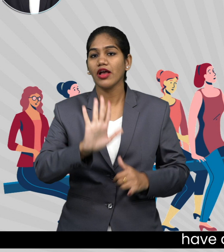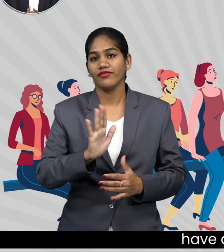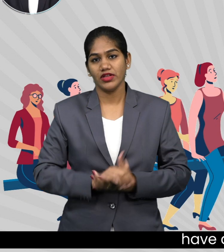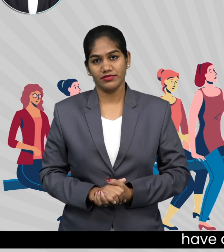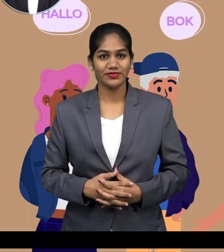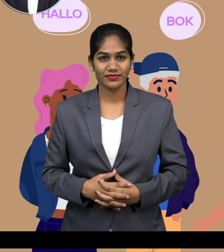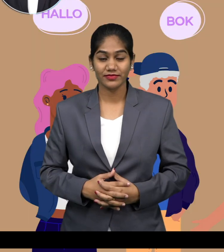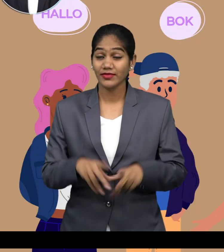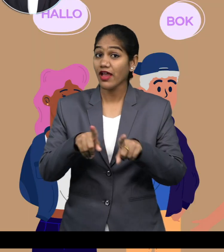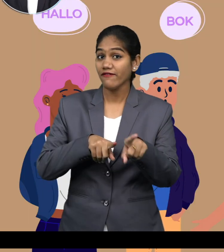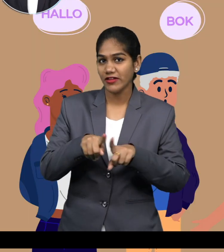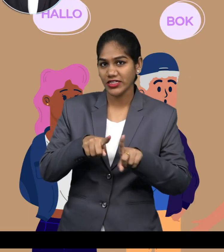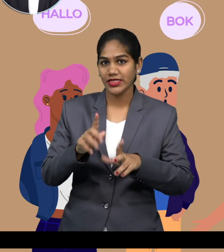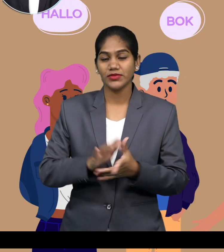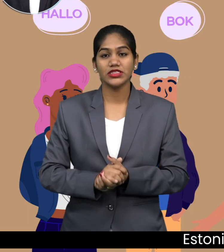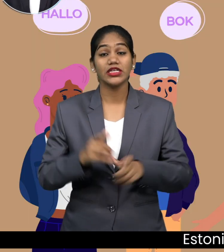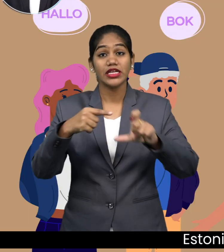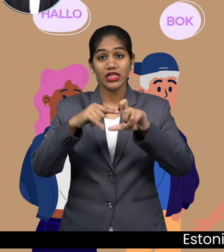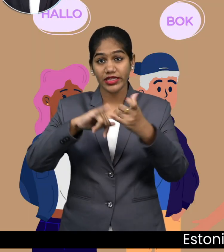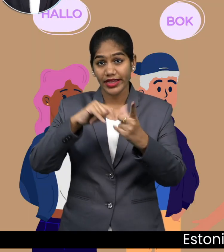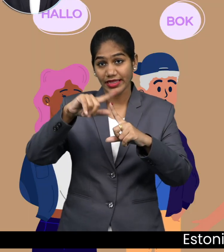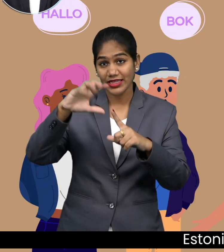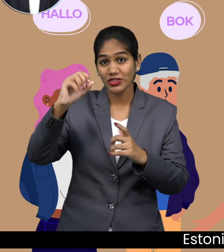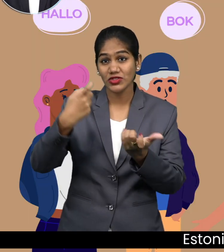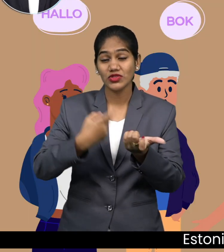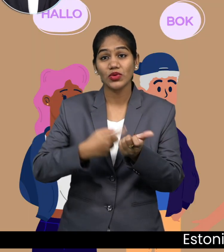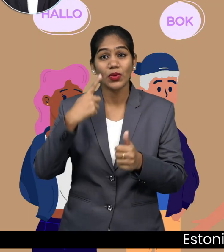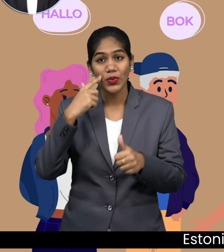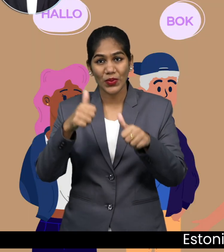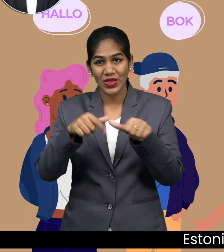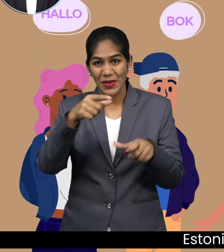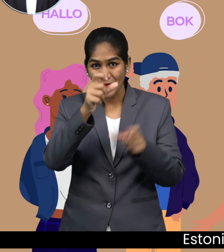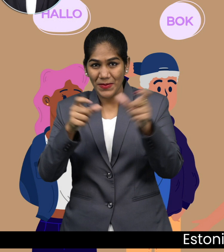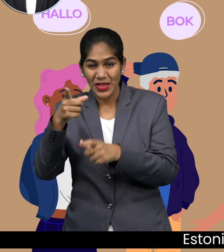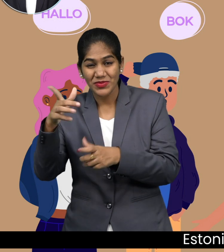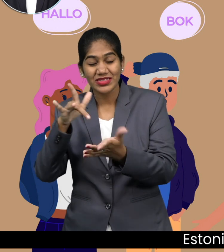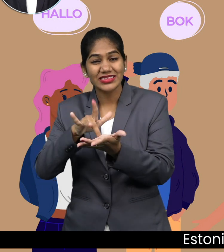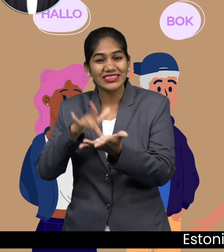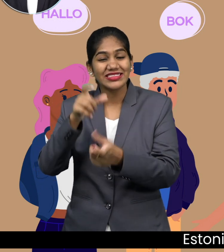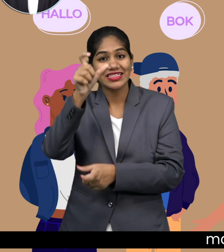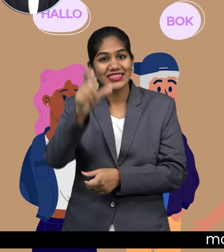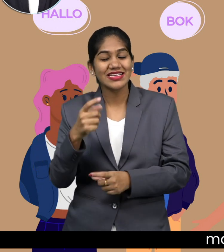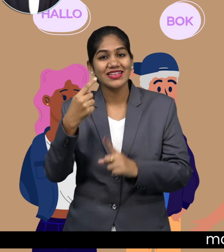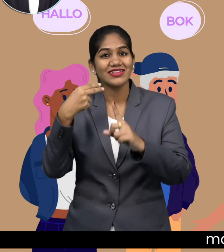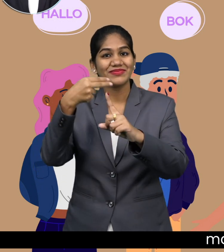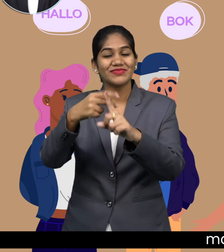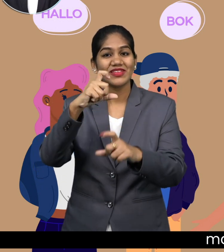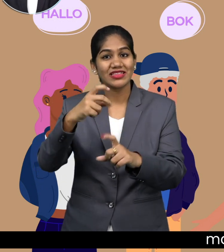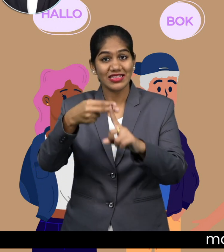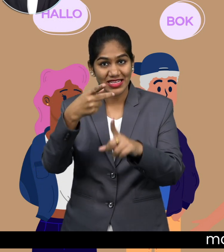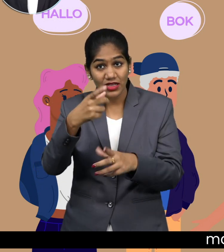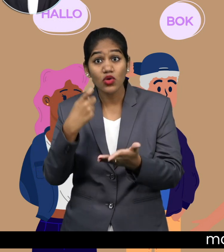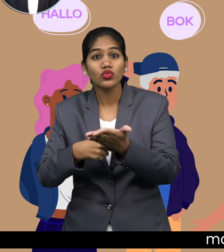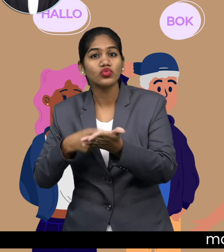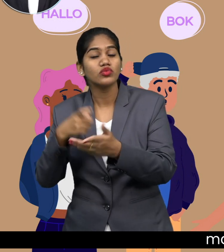For example, Estonia's citizenship rules make it difficult